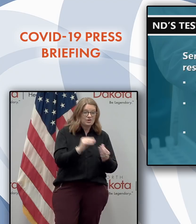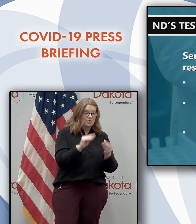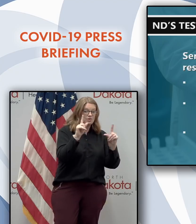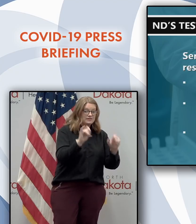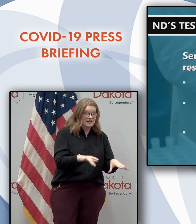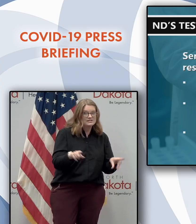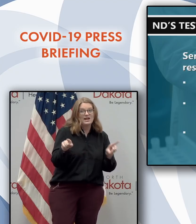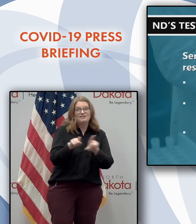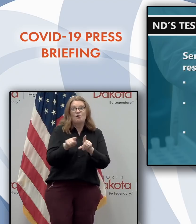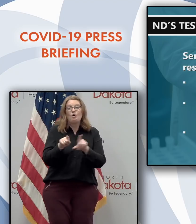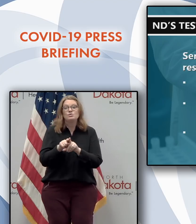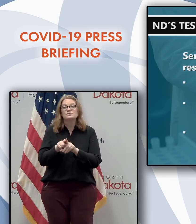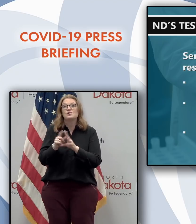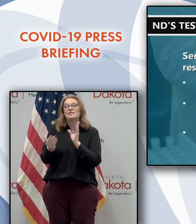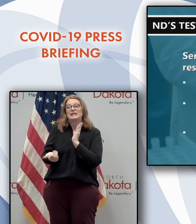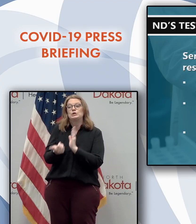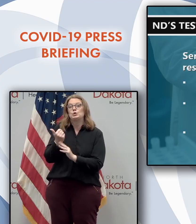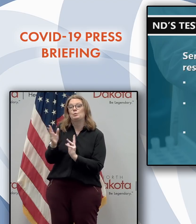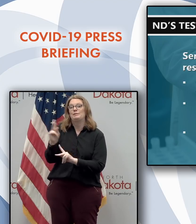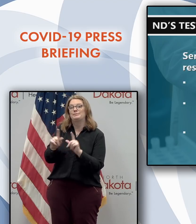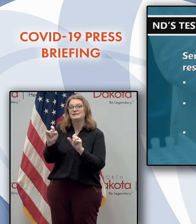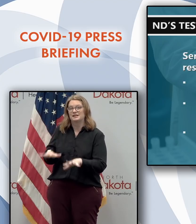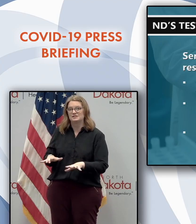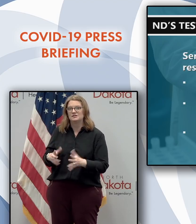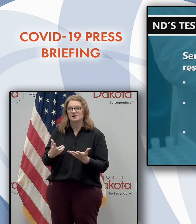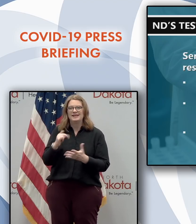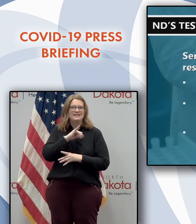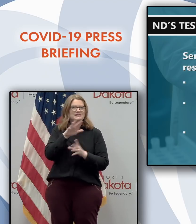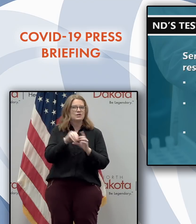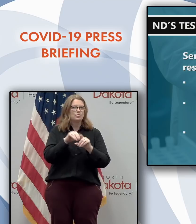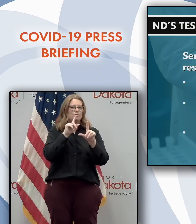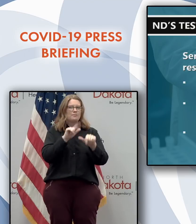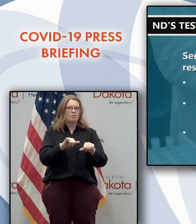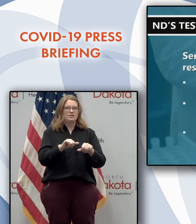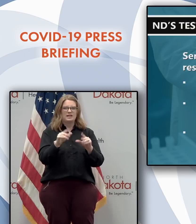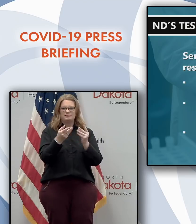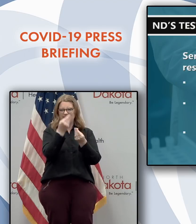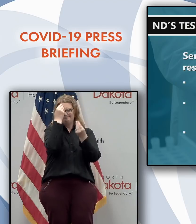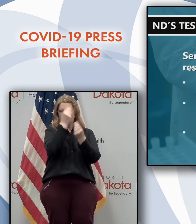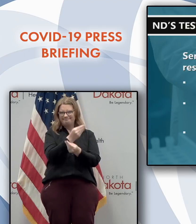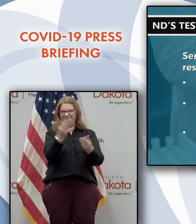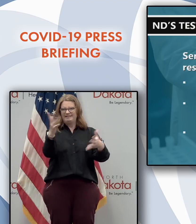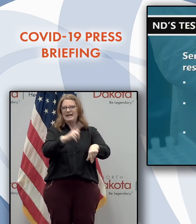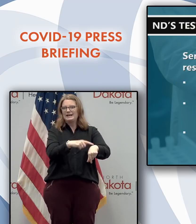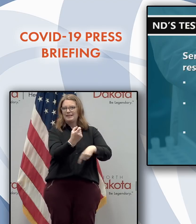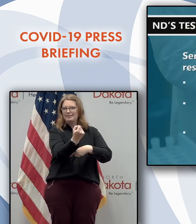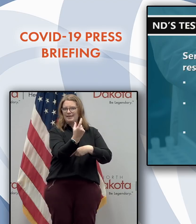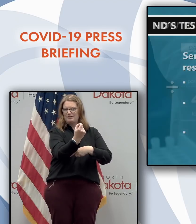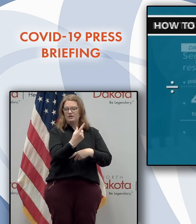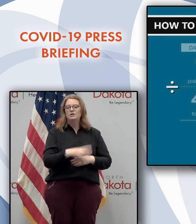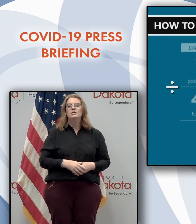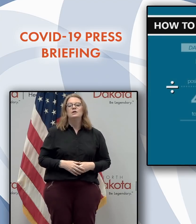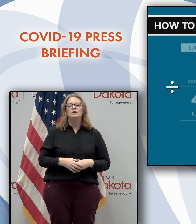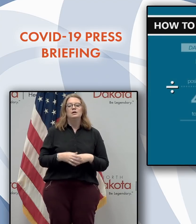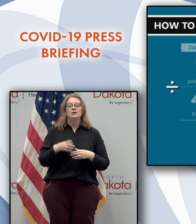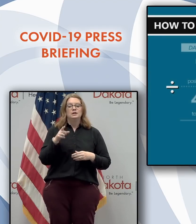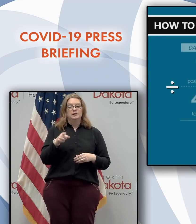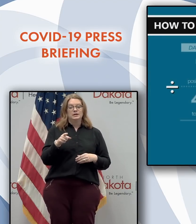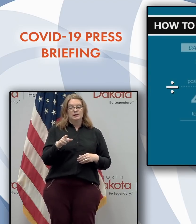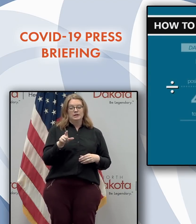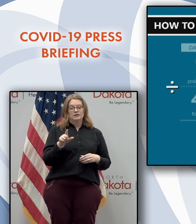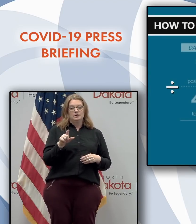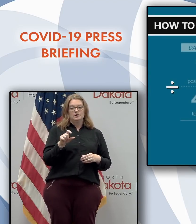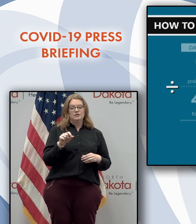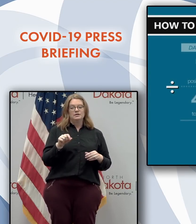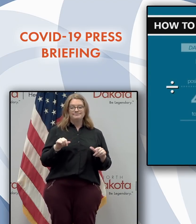individuals. That's on the daily report that comes out at 11 o'clock in the morning. Next slide is,